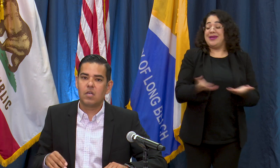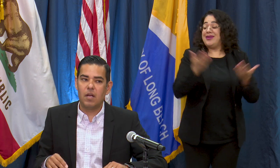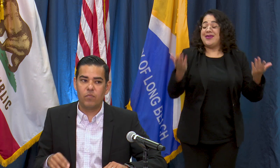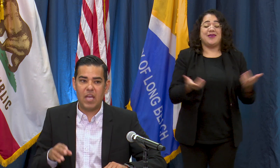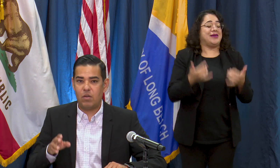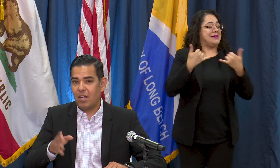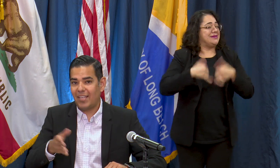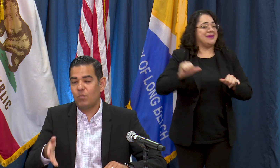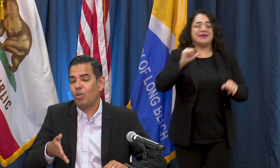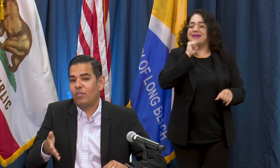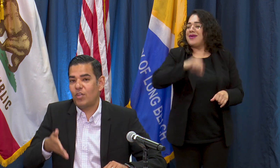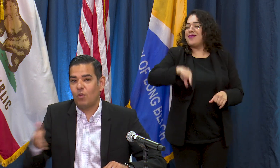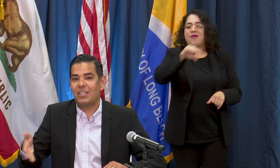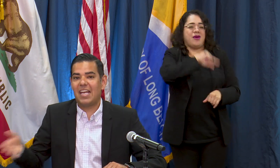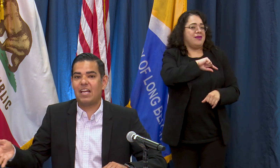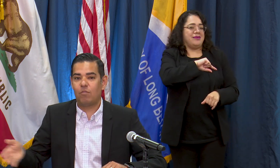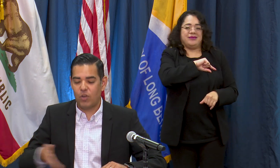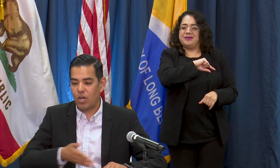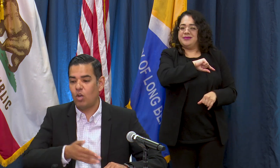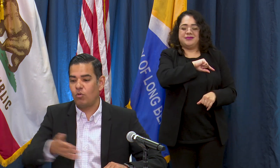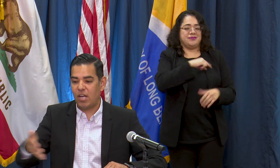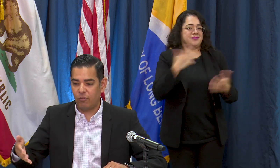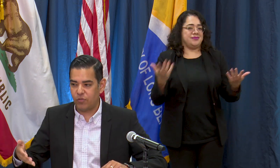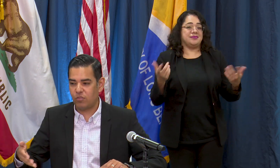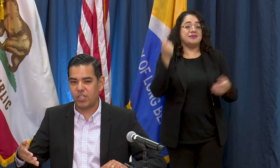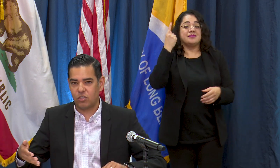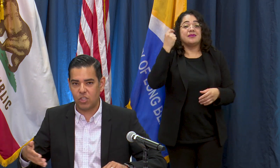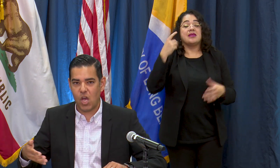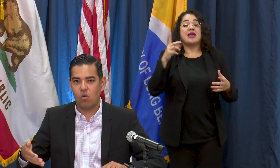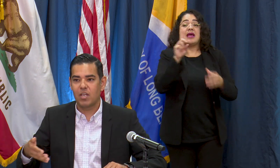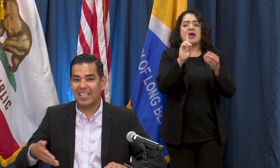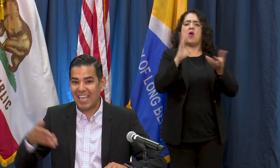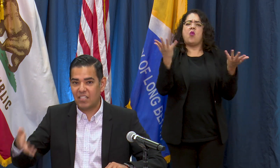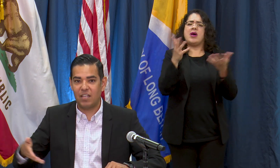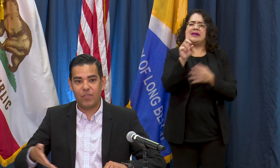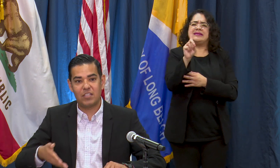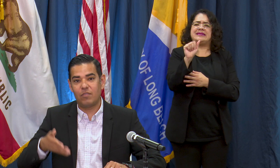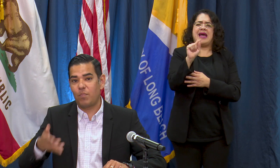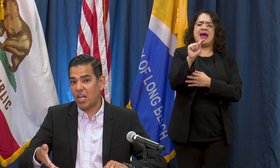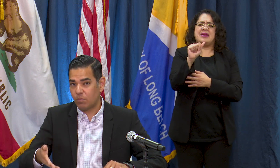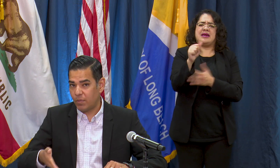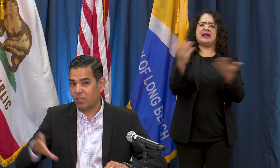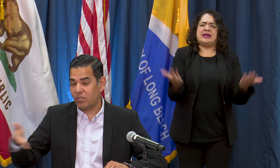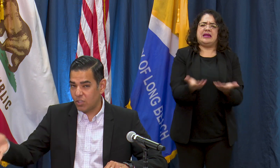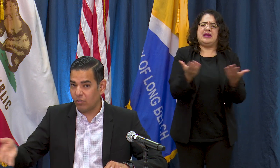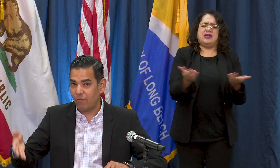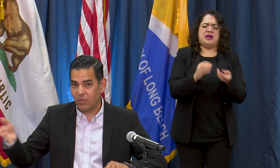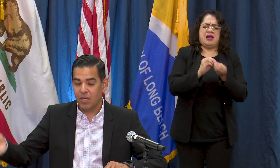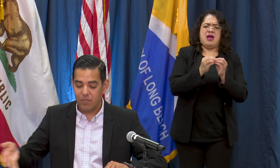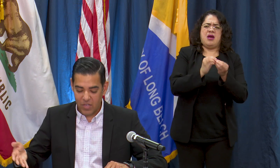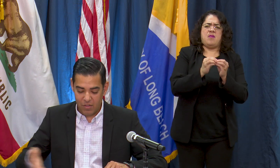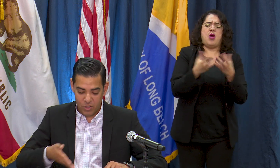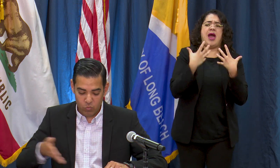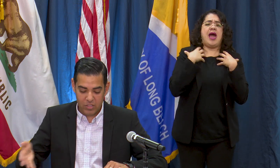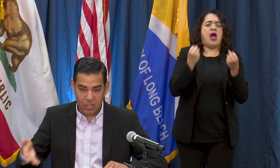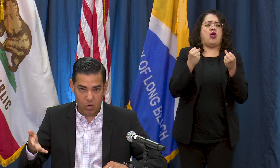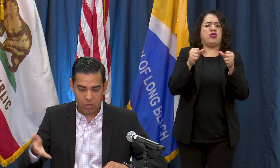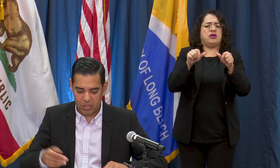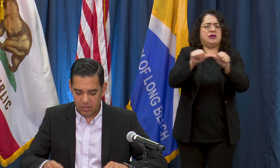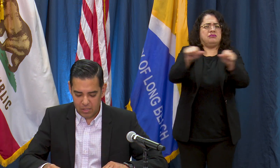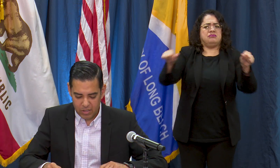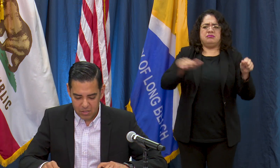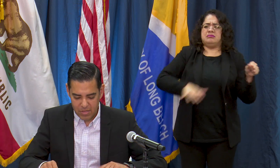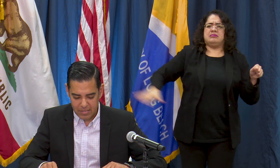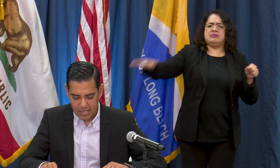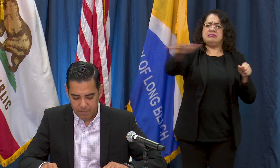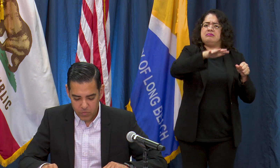faster. And again, we don't even know the data within our own health jurisdiction to know yet if that's even possible, because we still have this week to go and